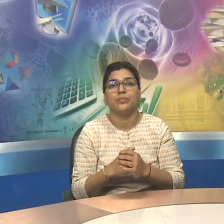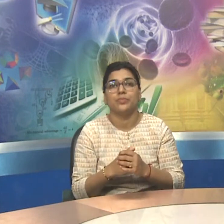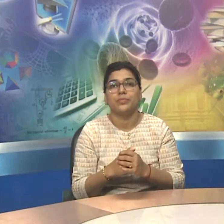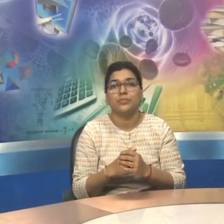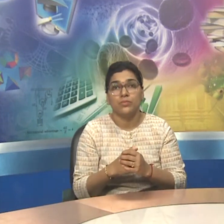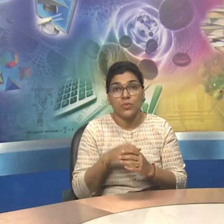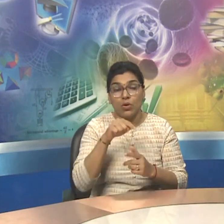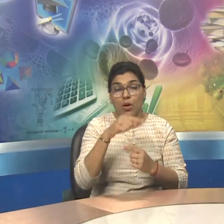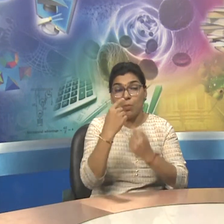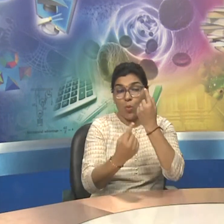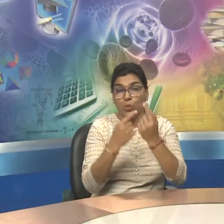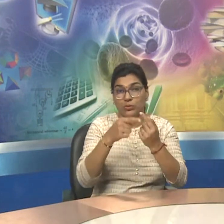Question 4